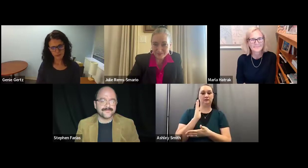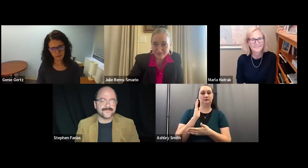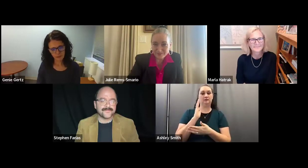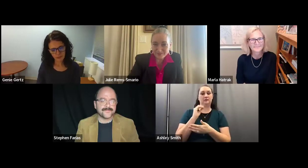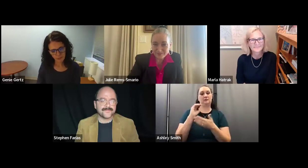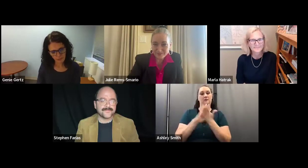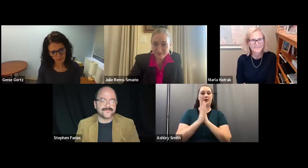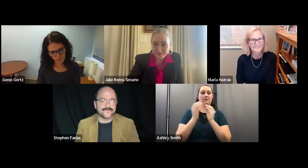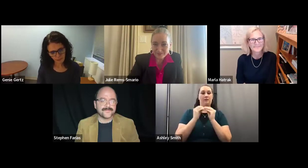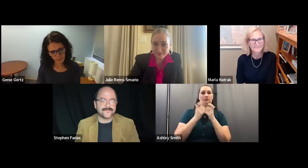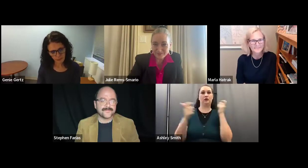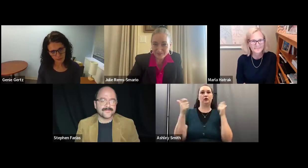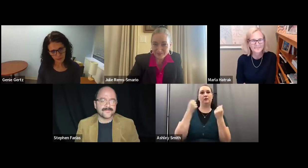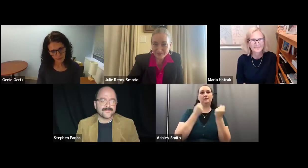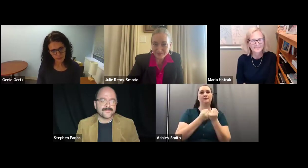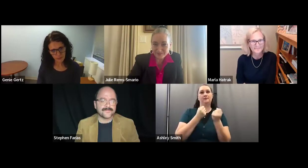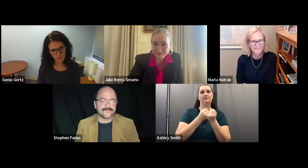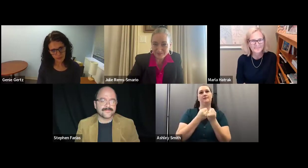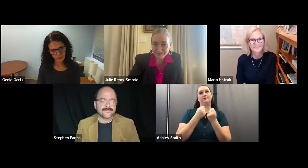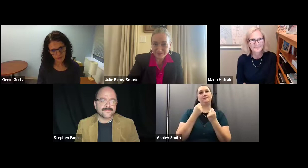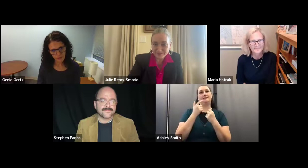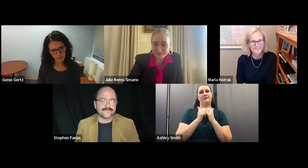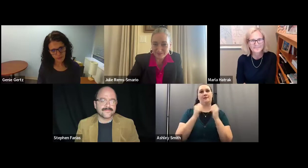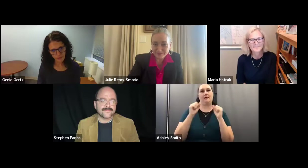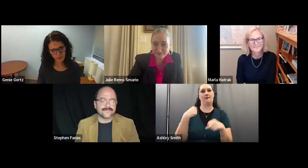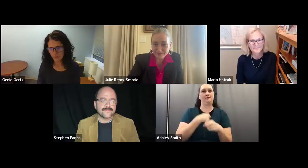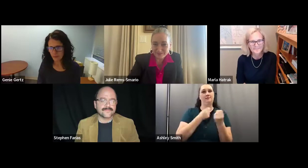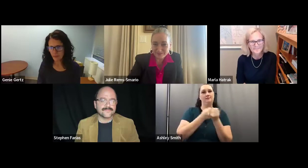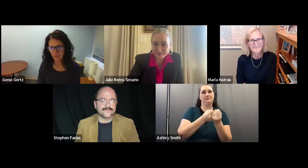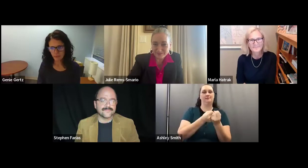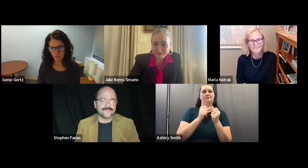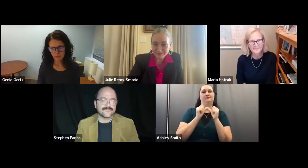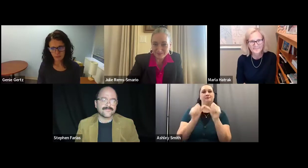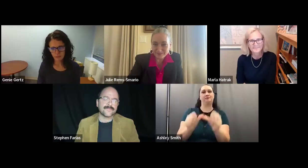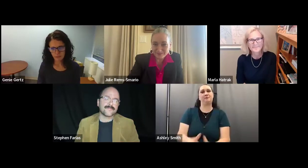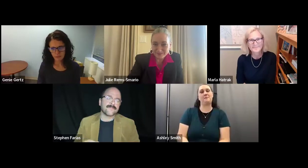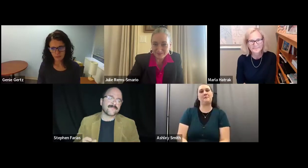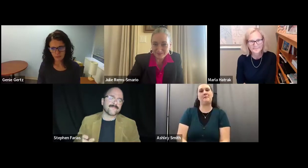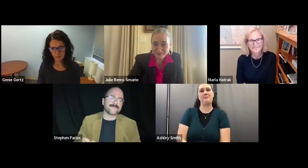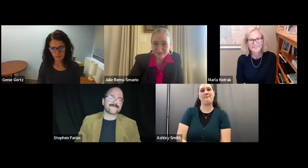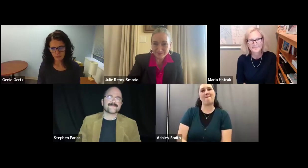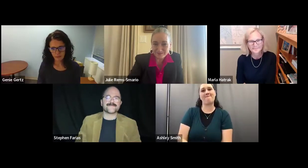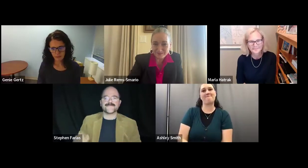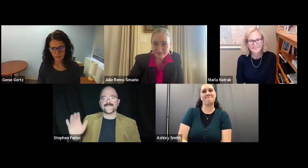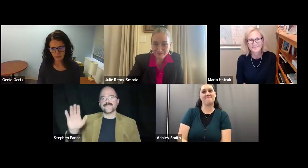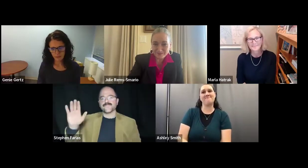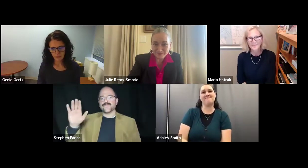support sign language rights and become as a larger supportive community?